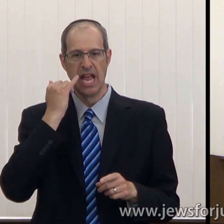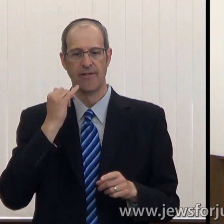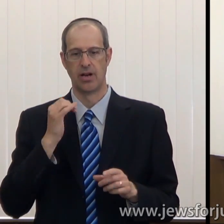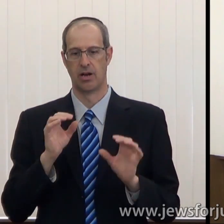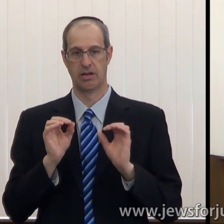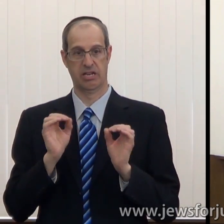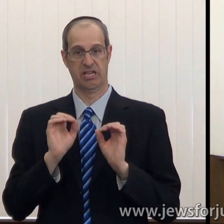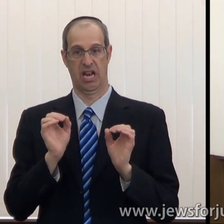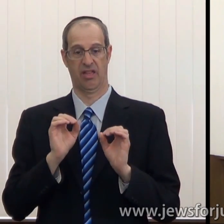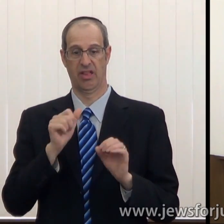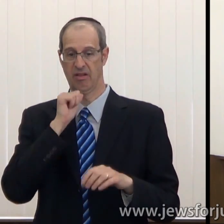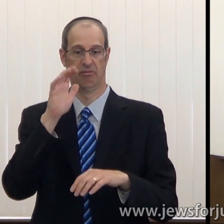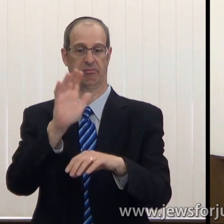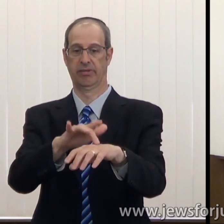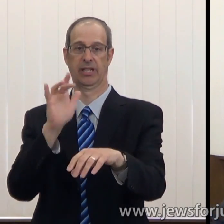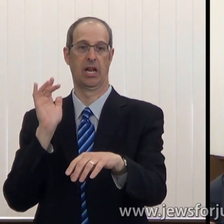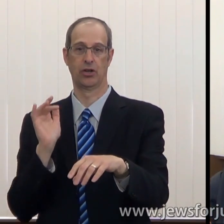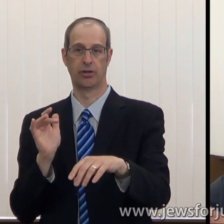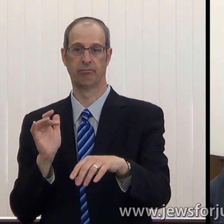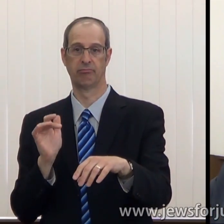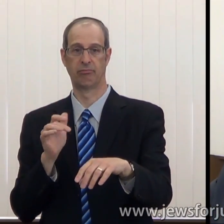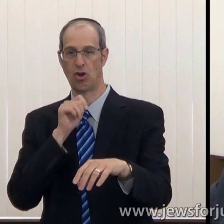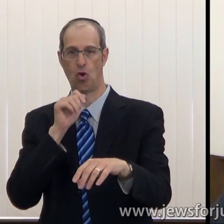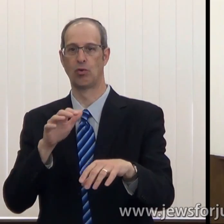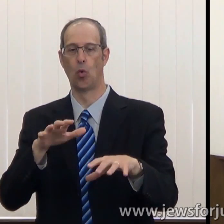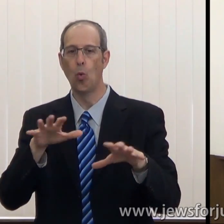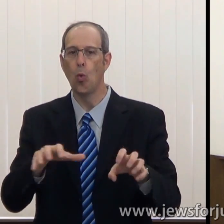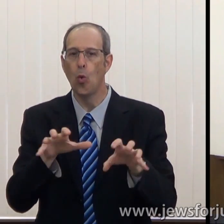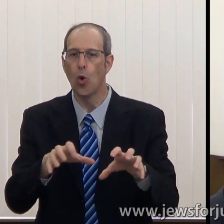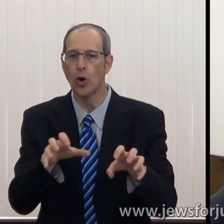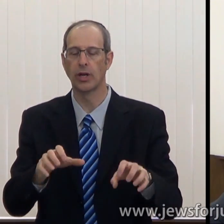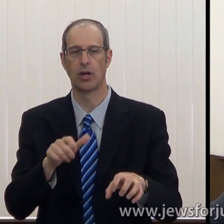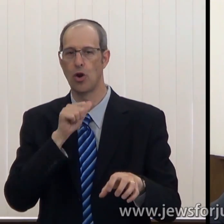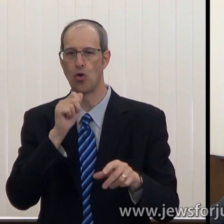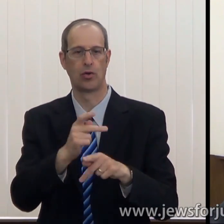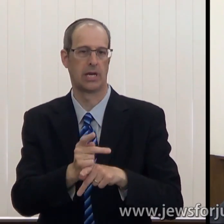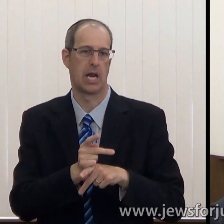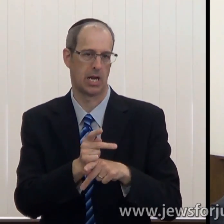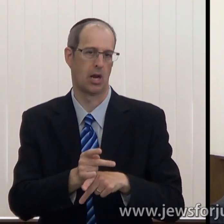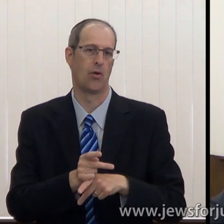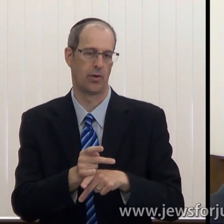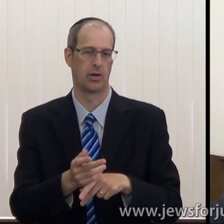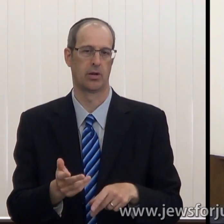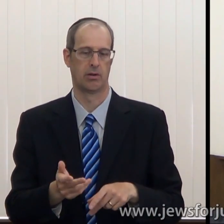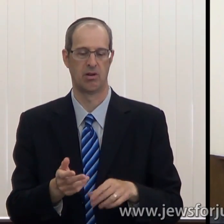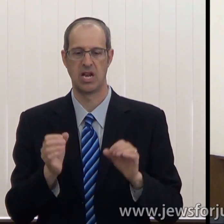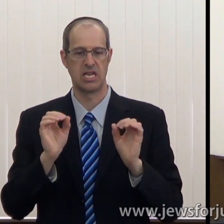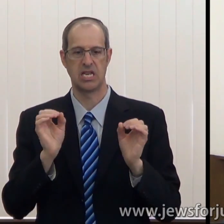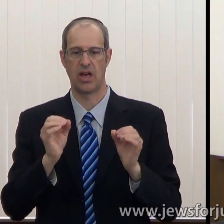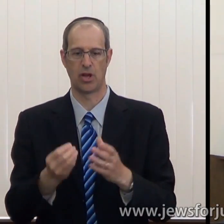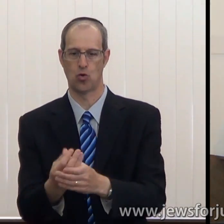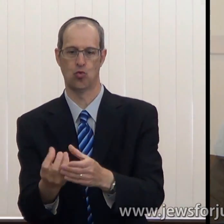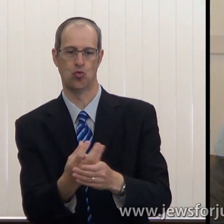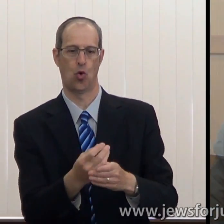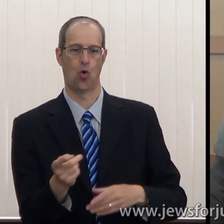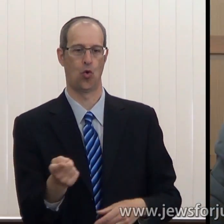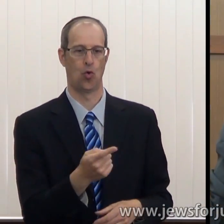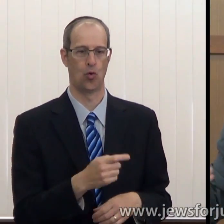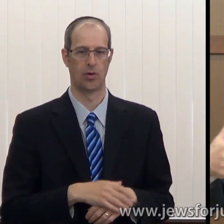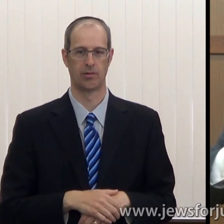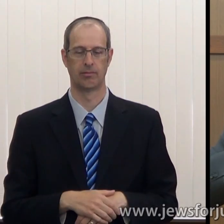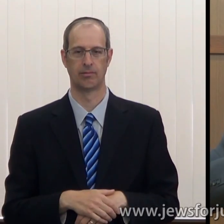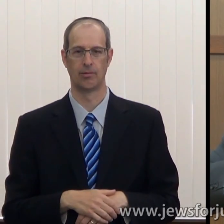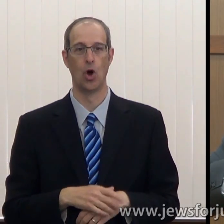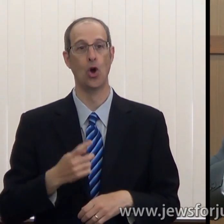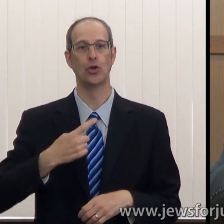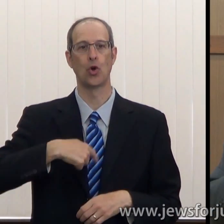nothing with the field, you don't really work it, you don't really take care of it, nothing will be growing there. So